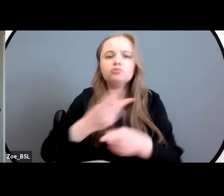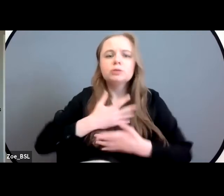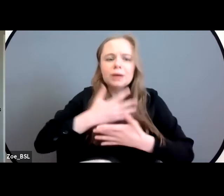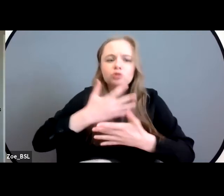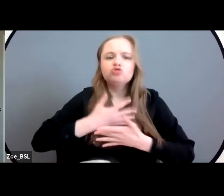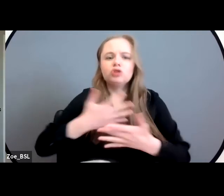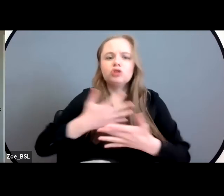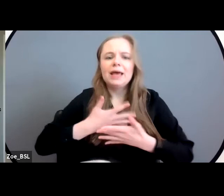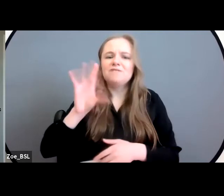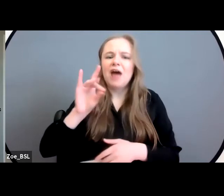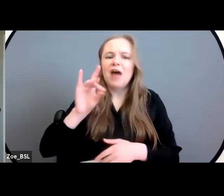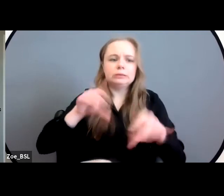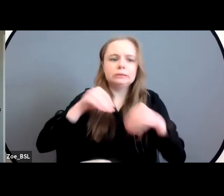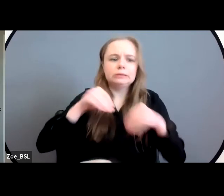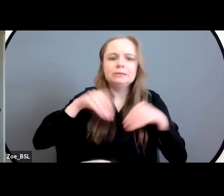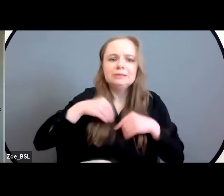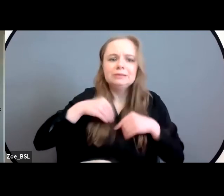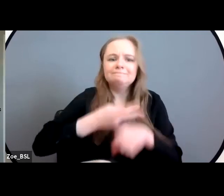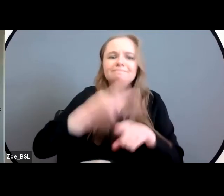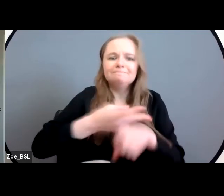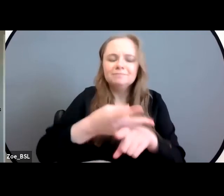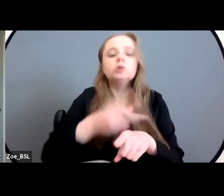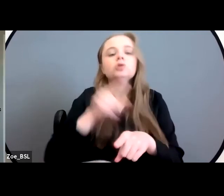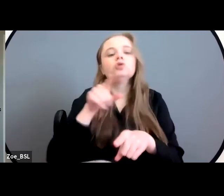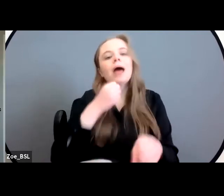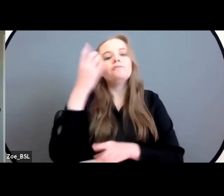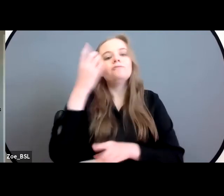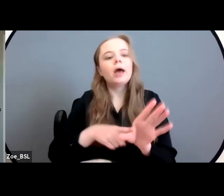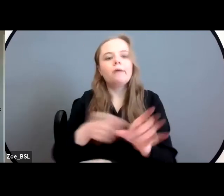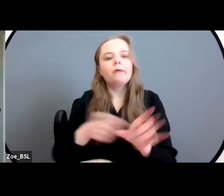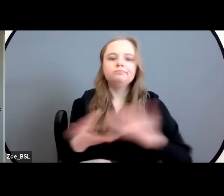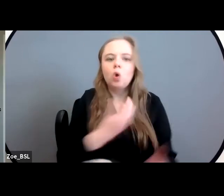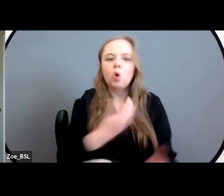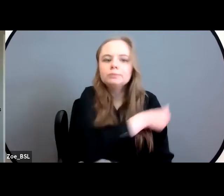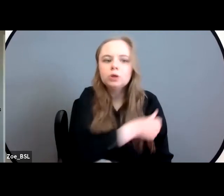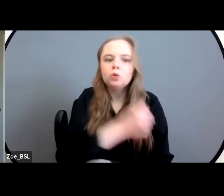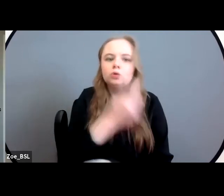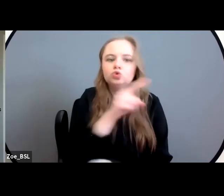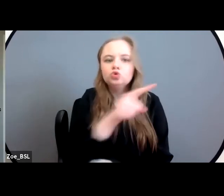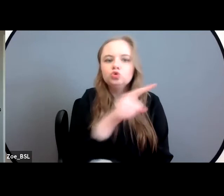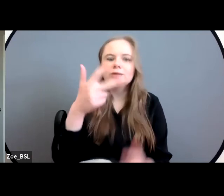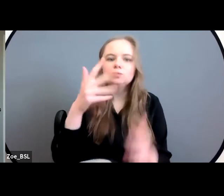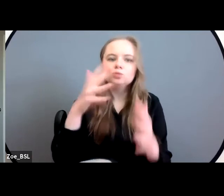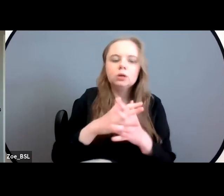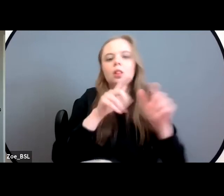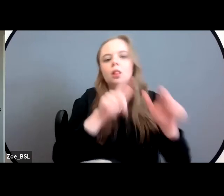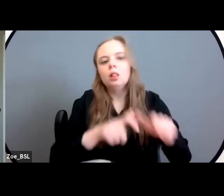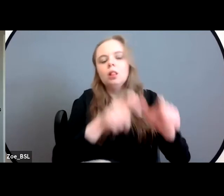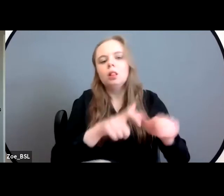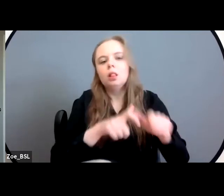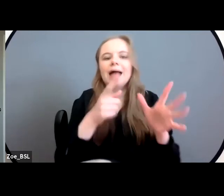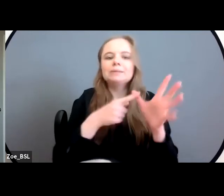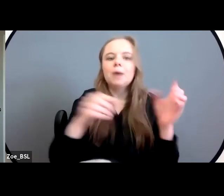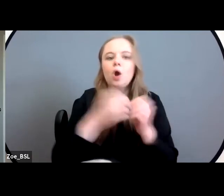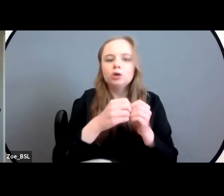will spend about 2 to 8 weeks a year in hospital having intravenous antibiotics to try and get rid of these